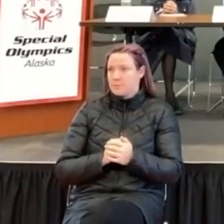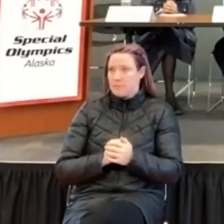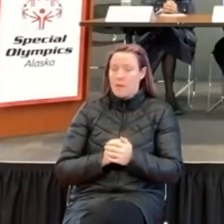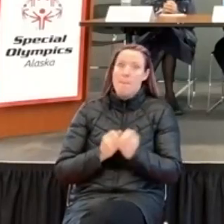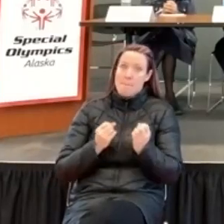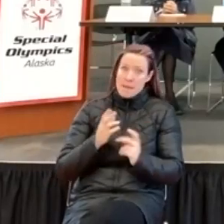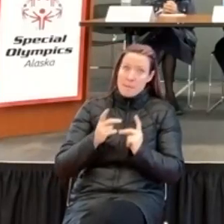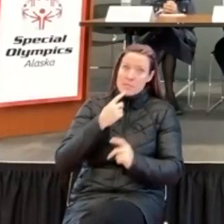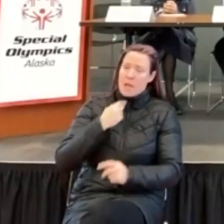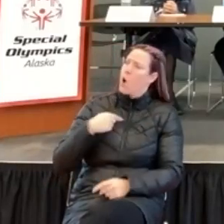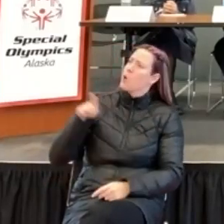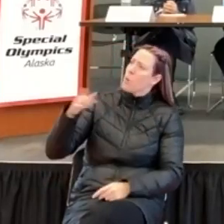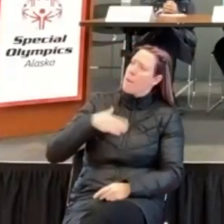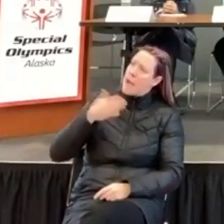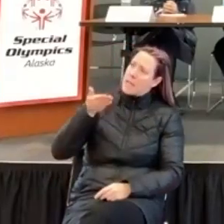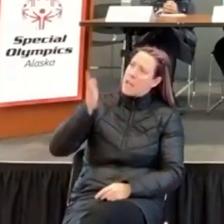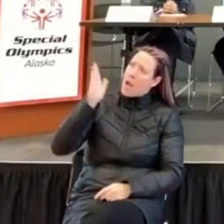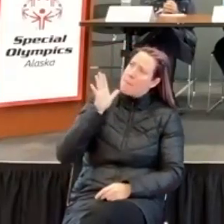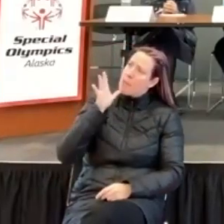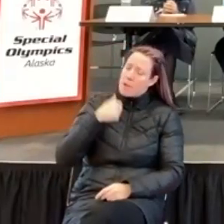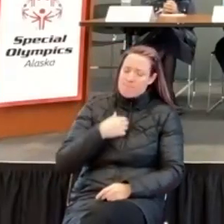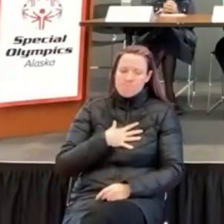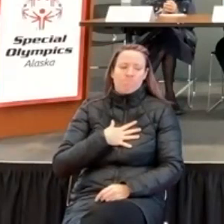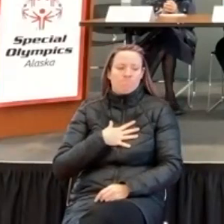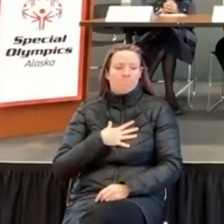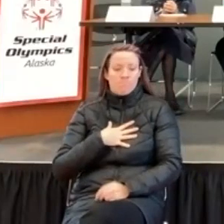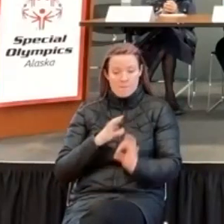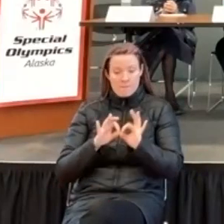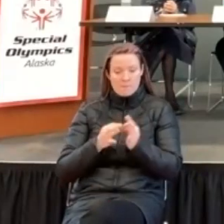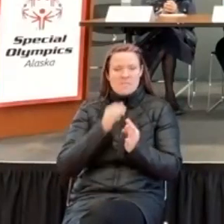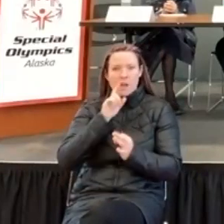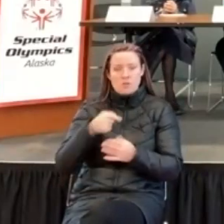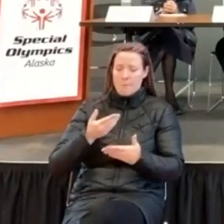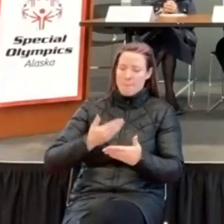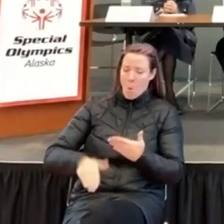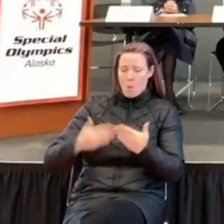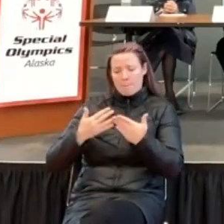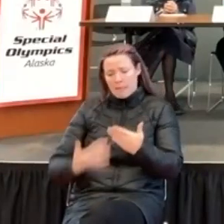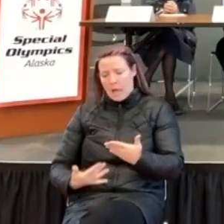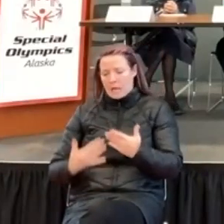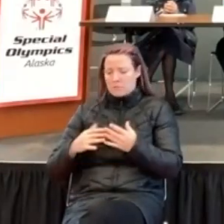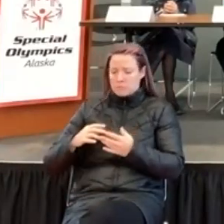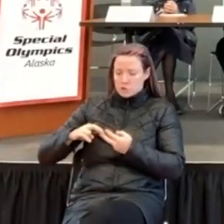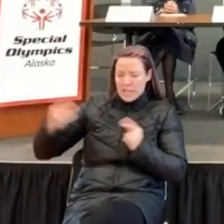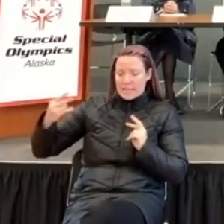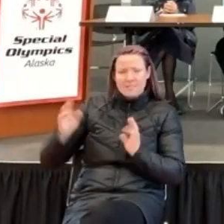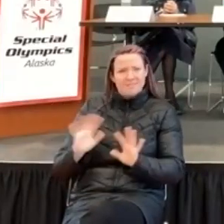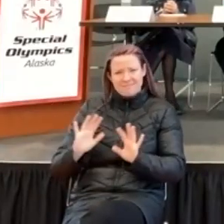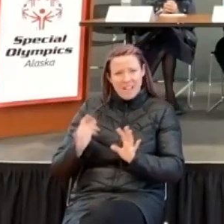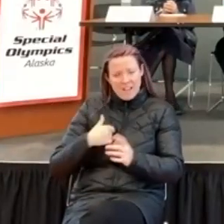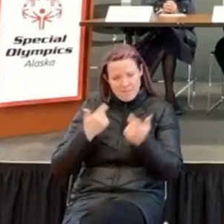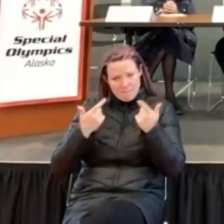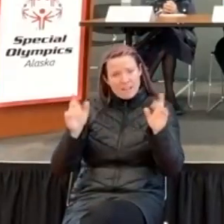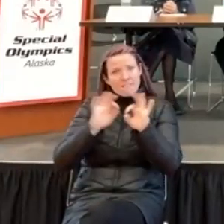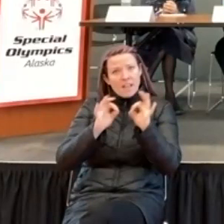me their godmother. Family is more than blood. I have a huge Alaskan family for which I am